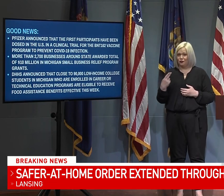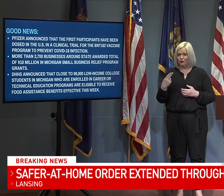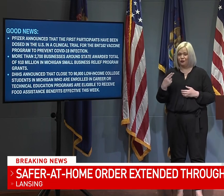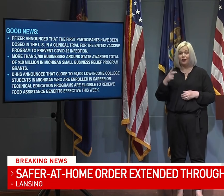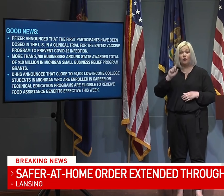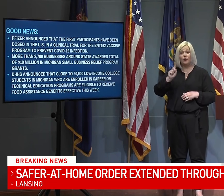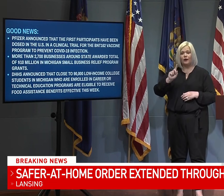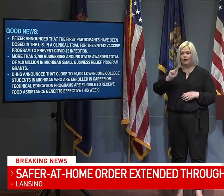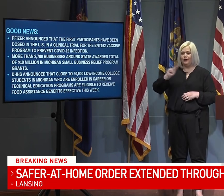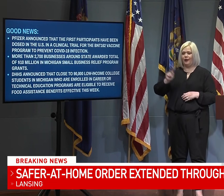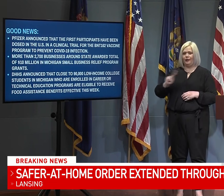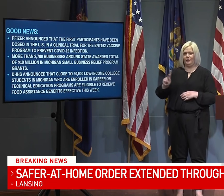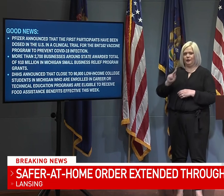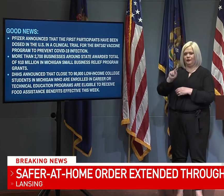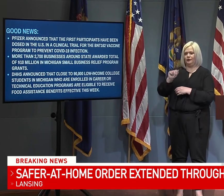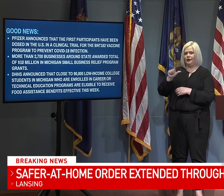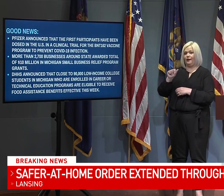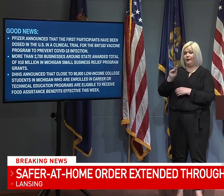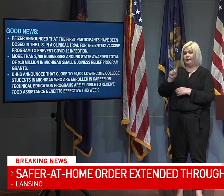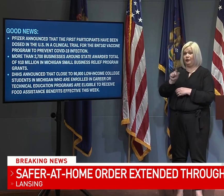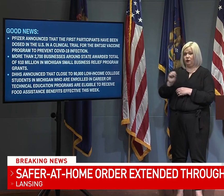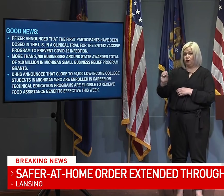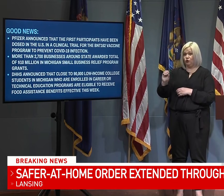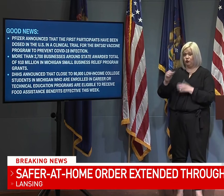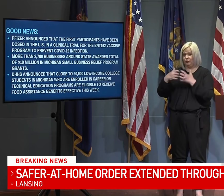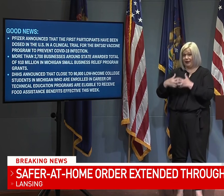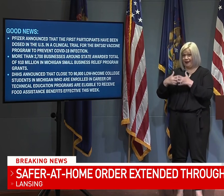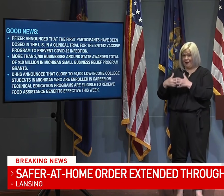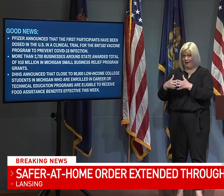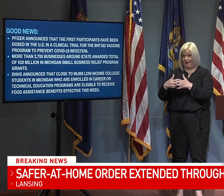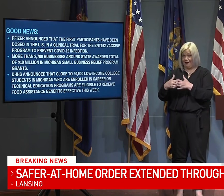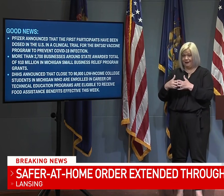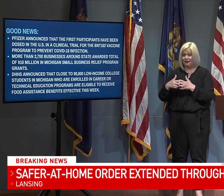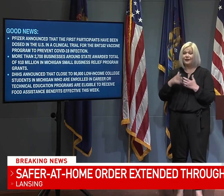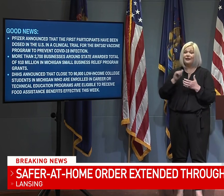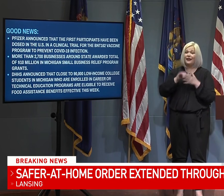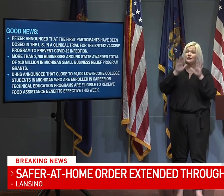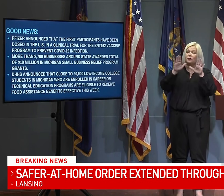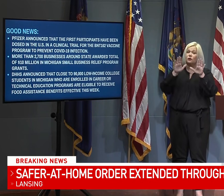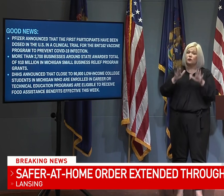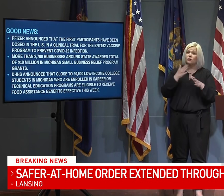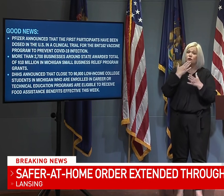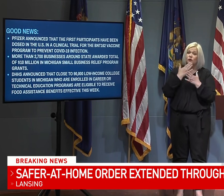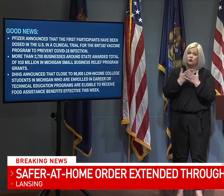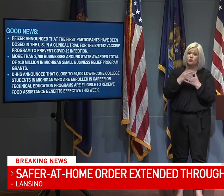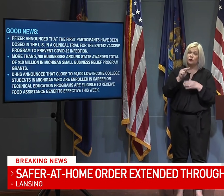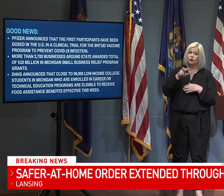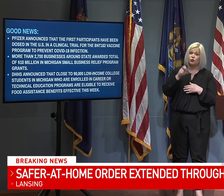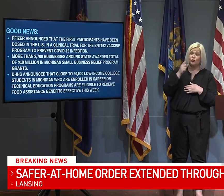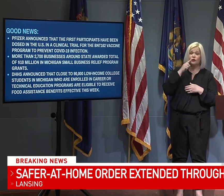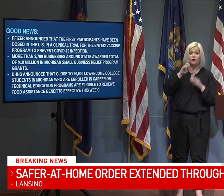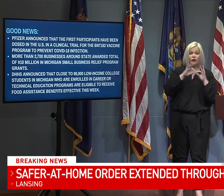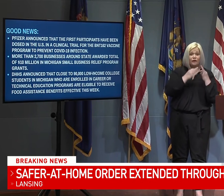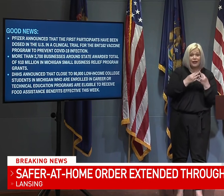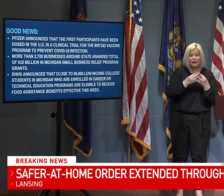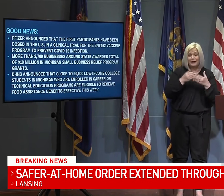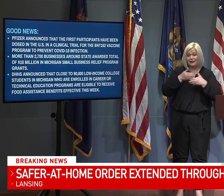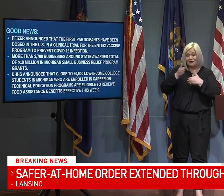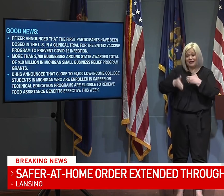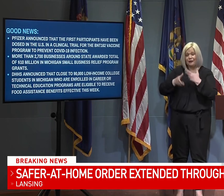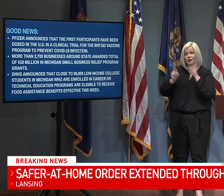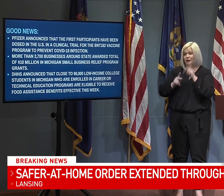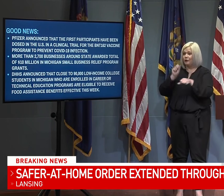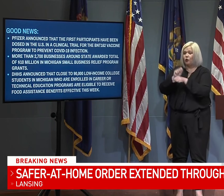their Kalamazoo plant. This is really good news for our families, our neighbors, for those serving on the